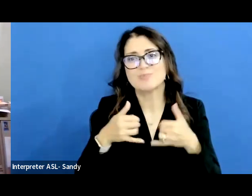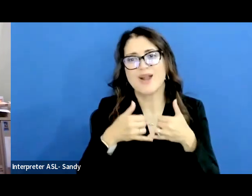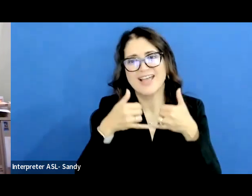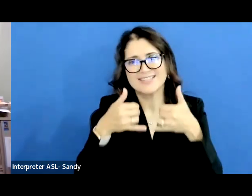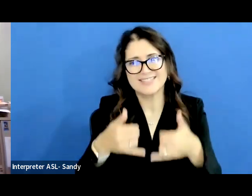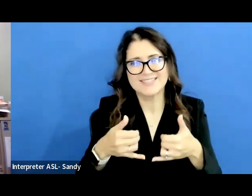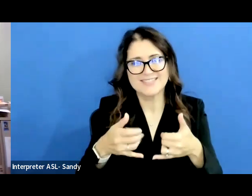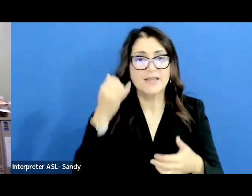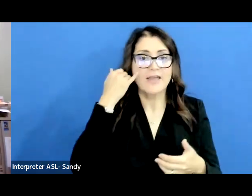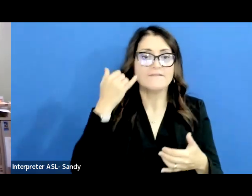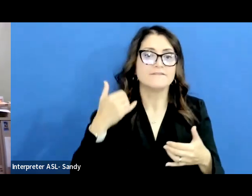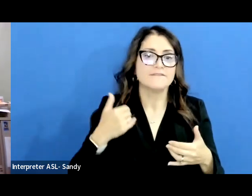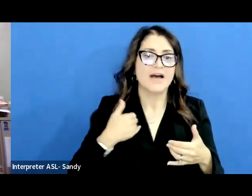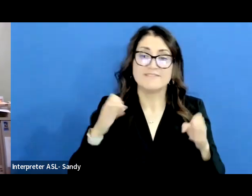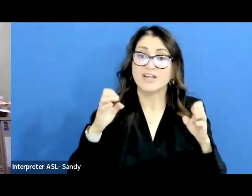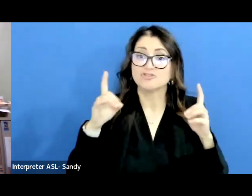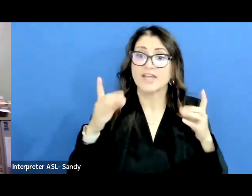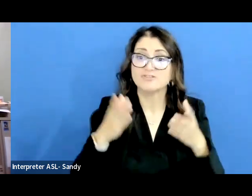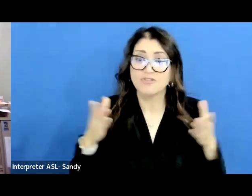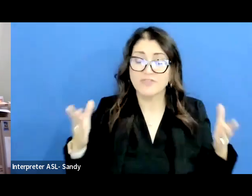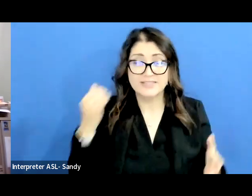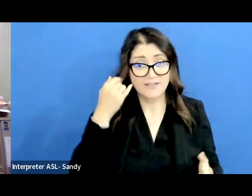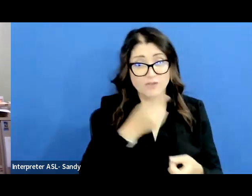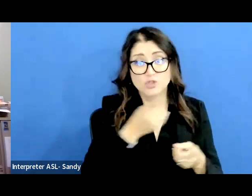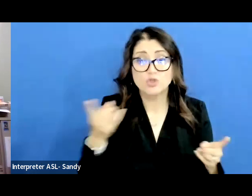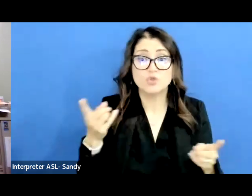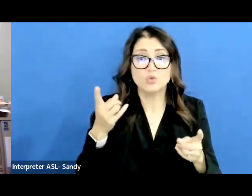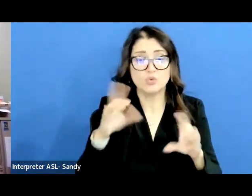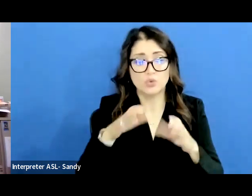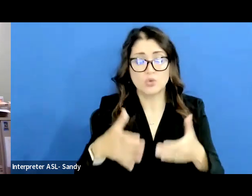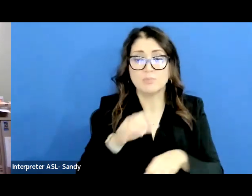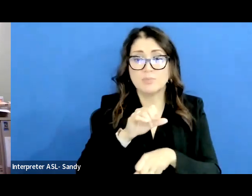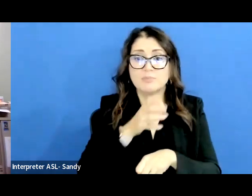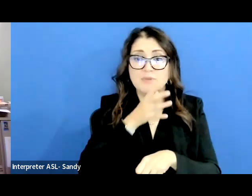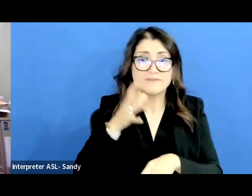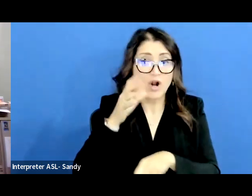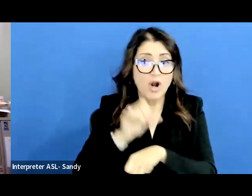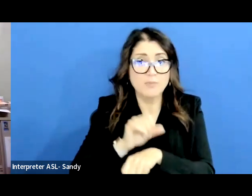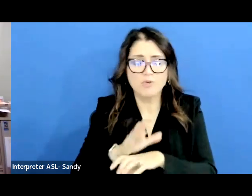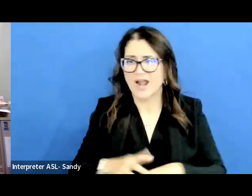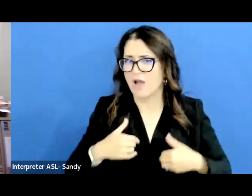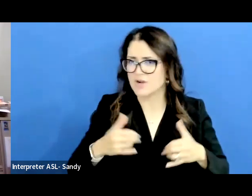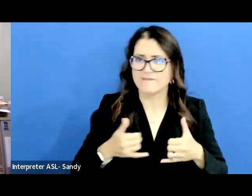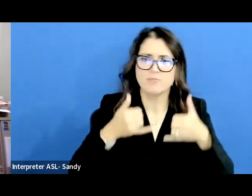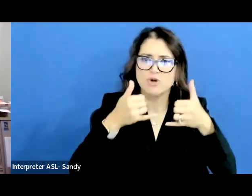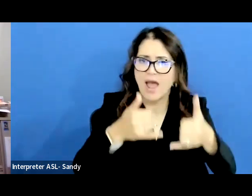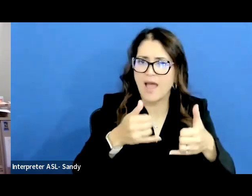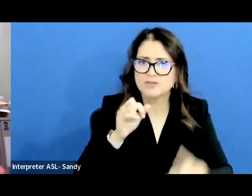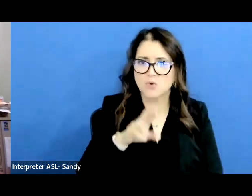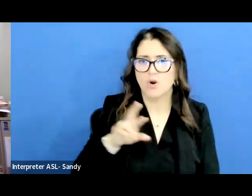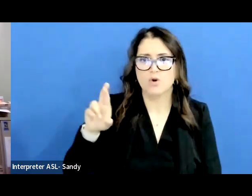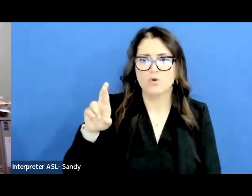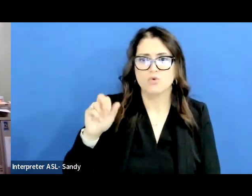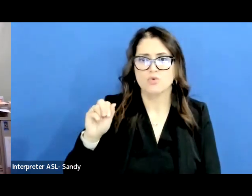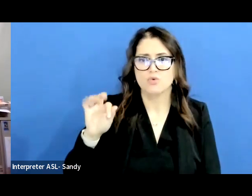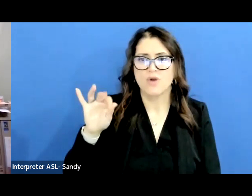I do educational things, if you were a group of farm workers right now, I would have some kind of prize or raffle at the end, because